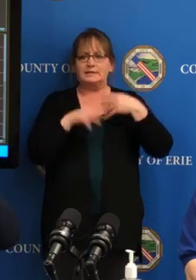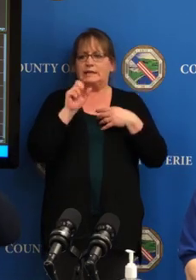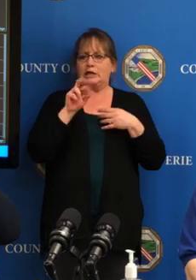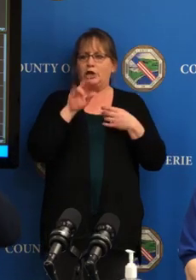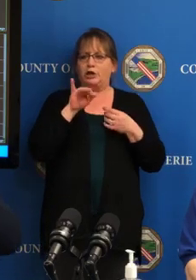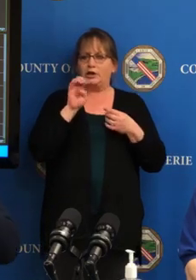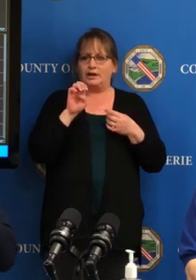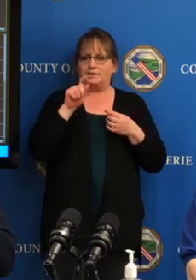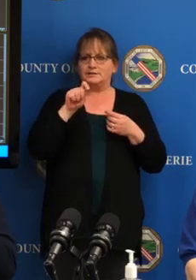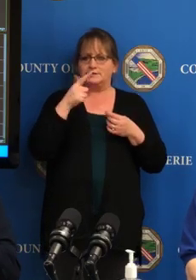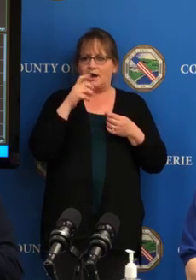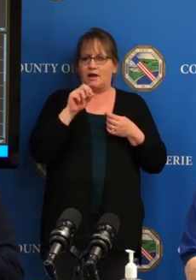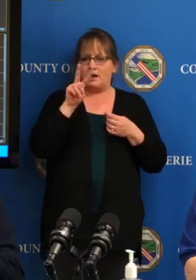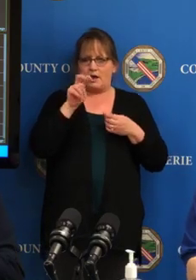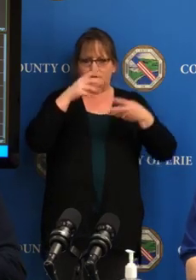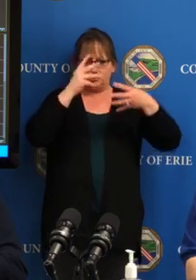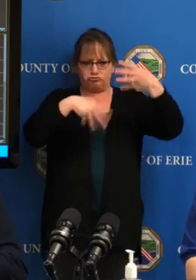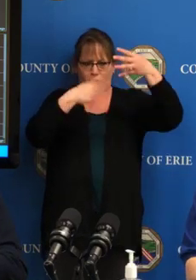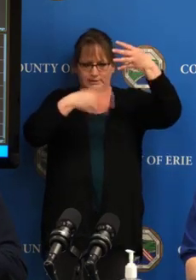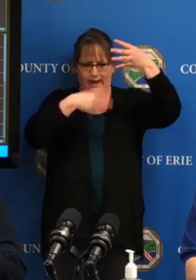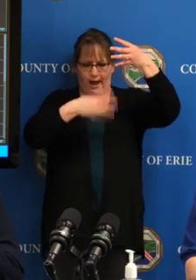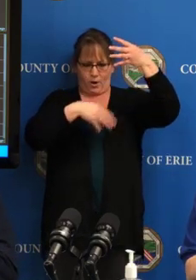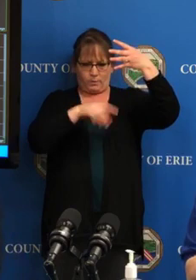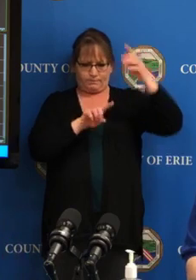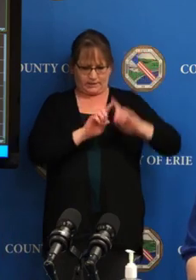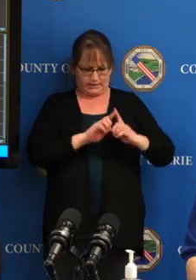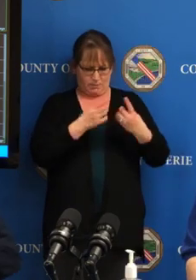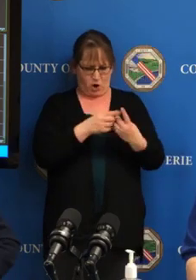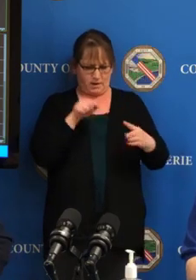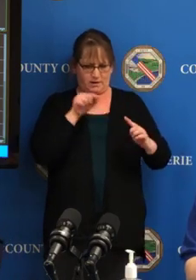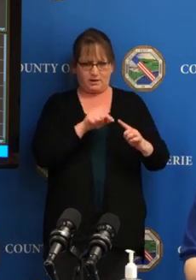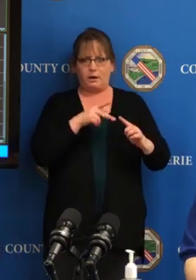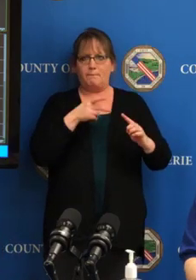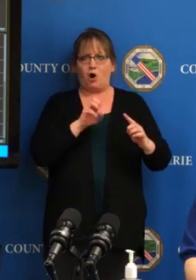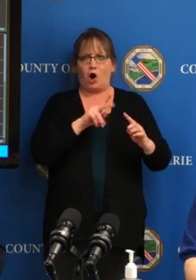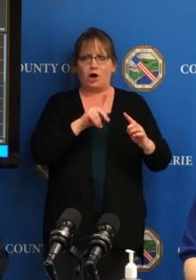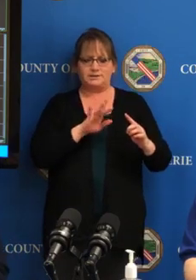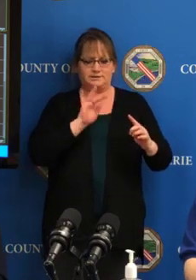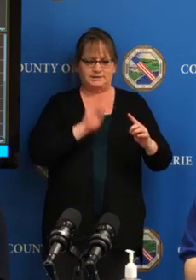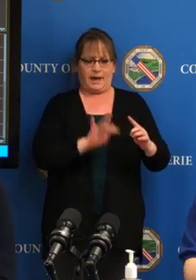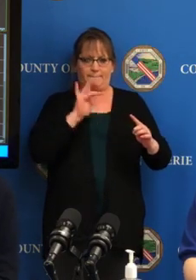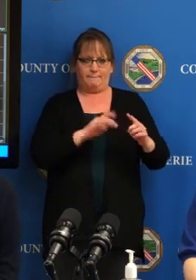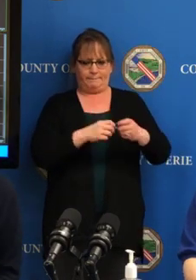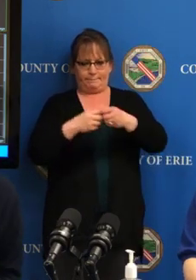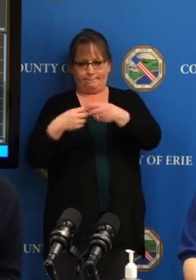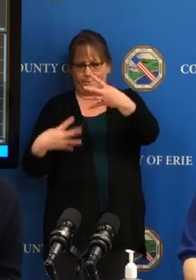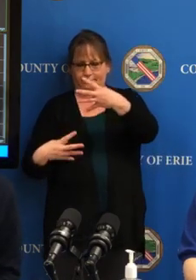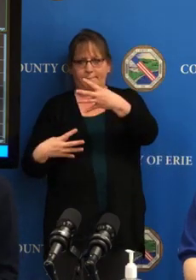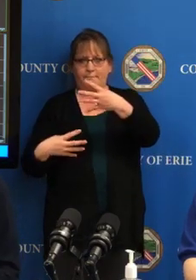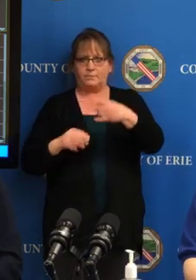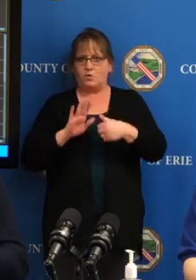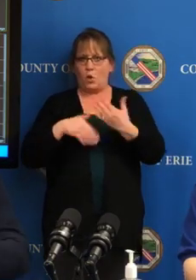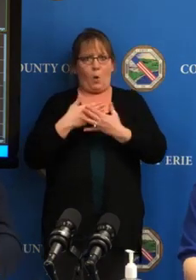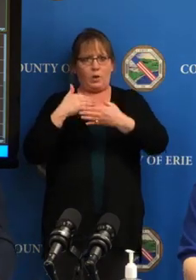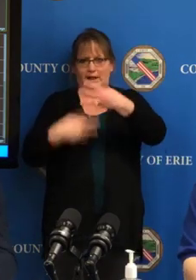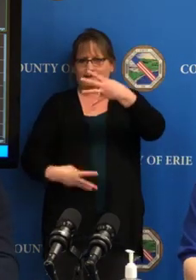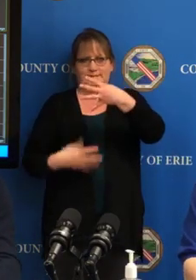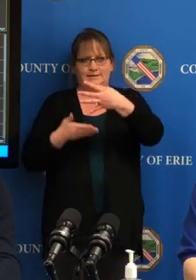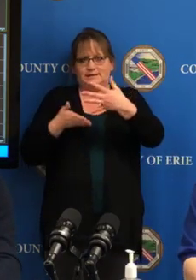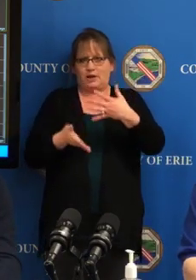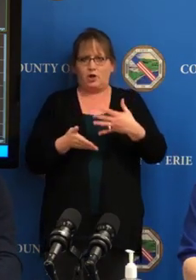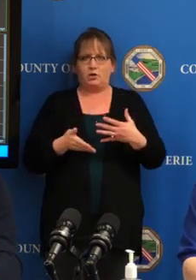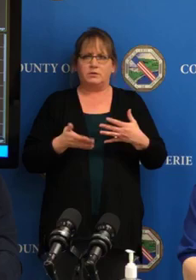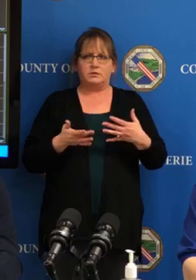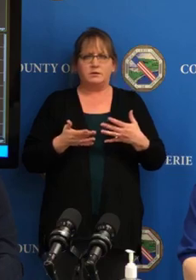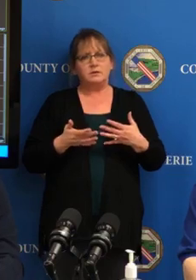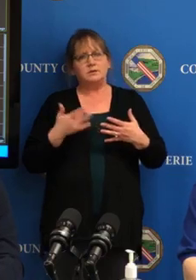erie.gov and then scroll down to departments and then click on parks, and you can find the entire list. And they're